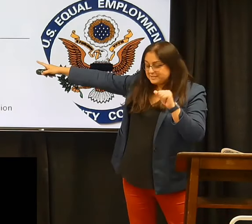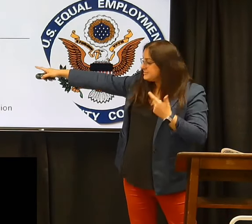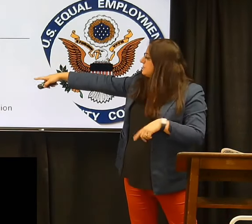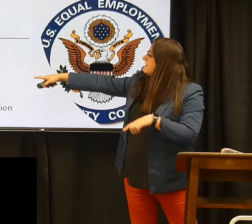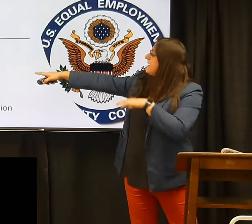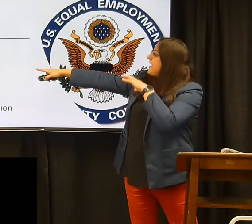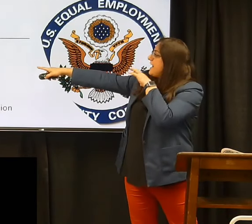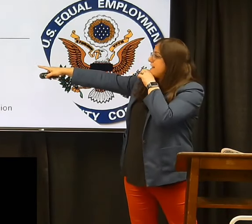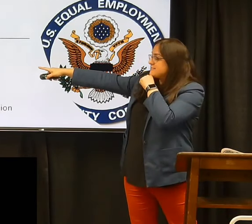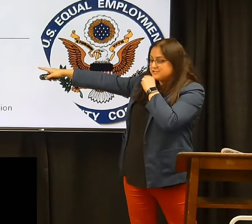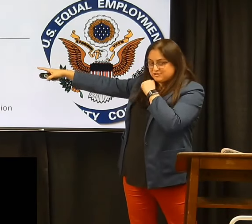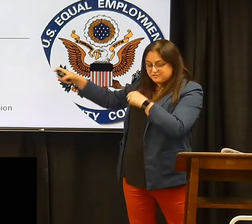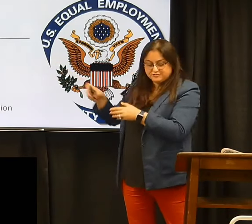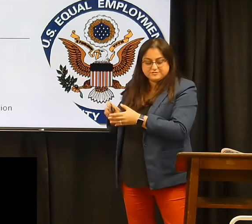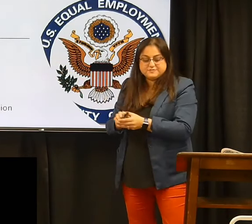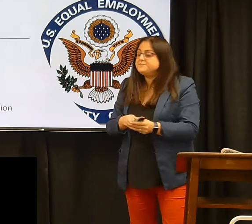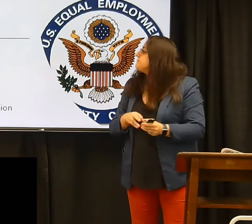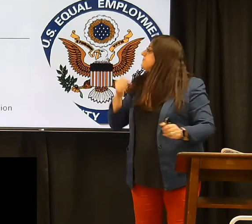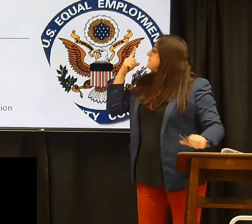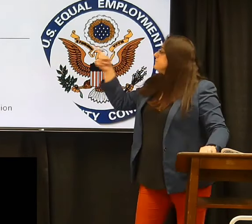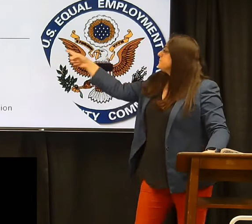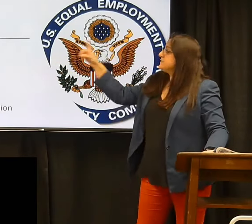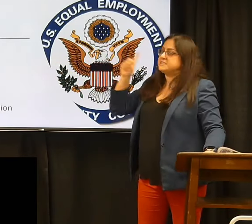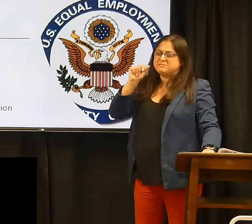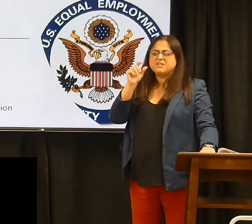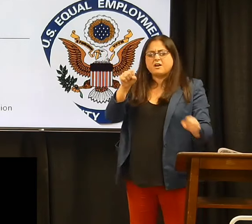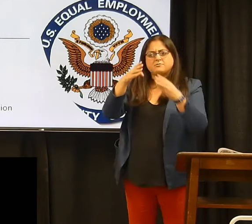So disability, age.